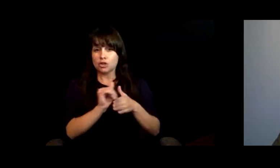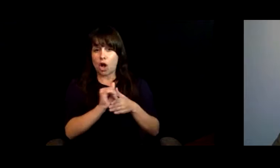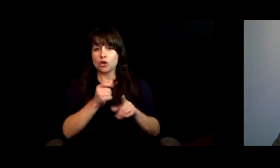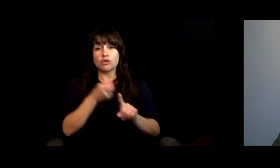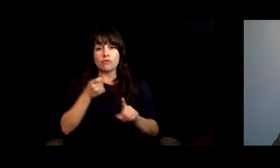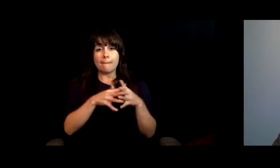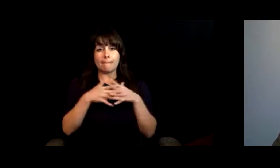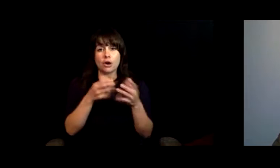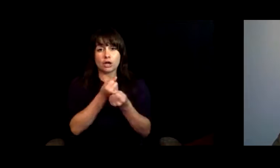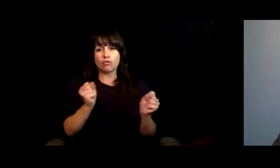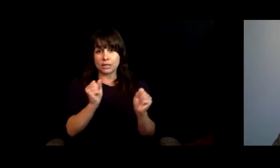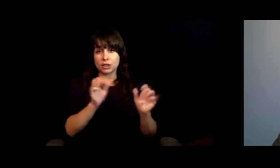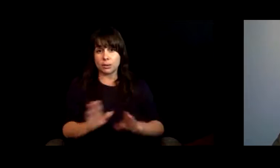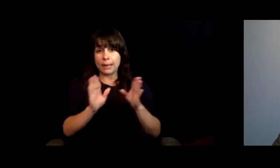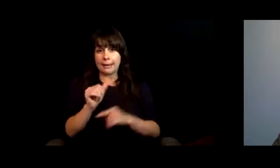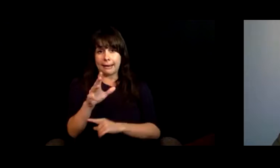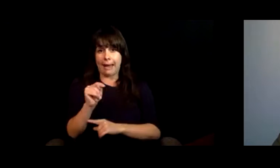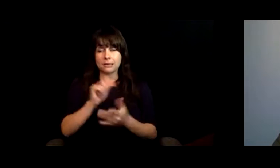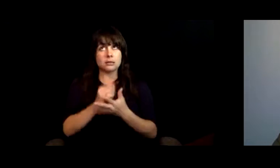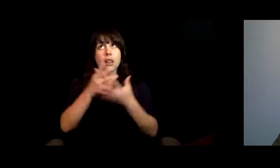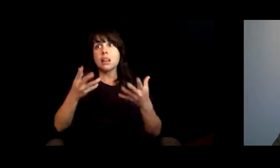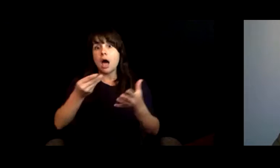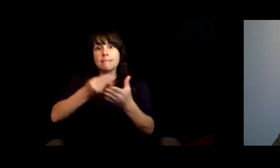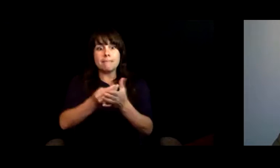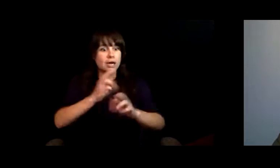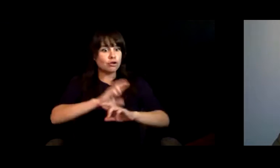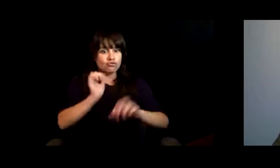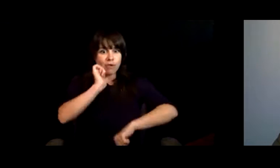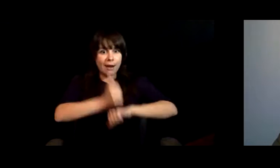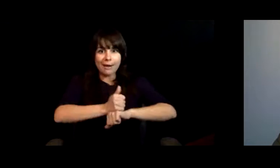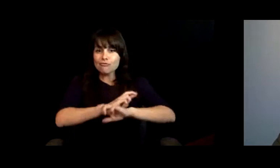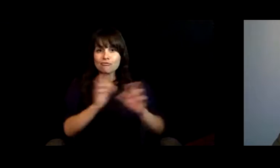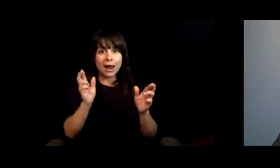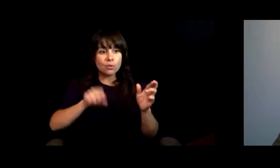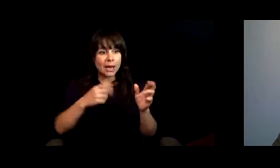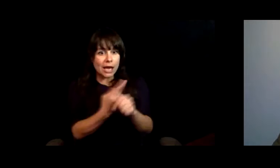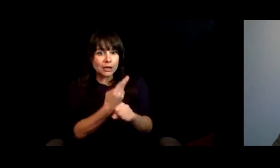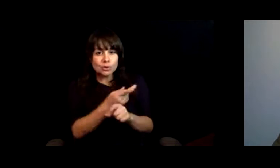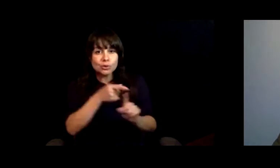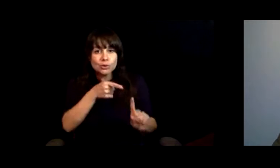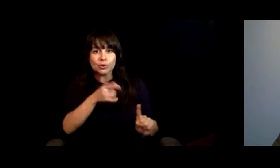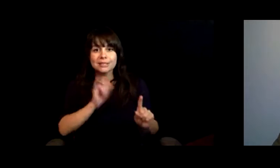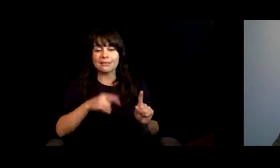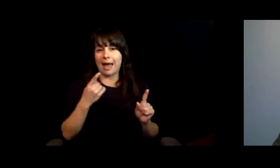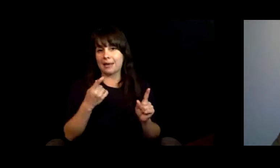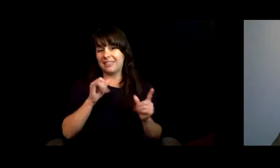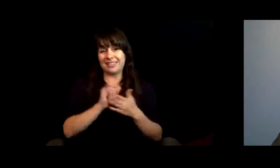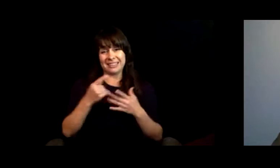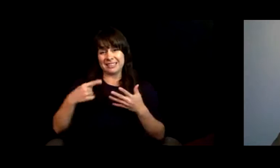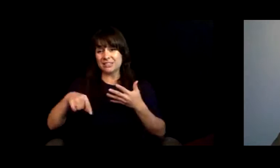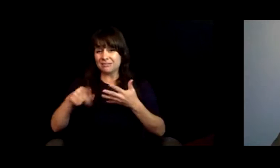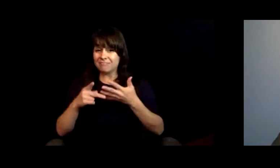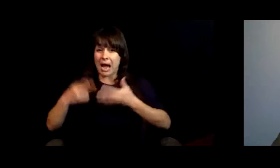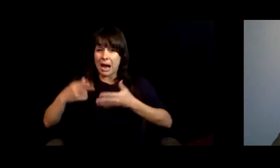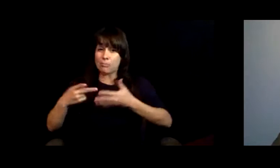of money that's on the table that needs to go to this because it's such a high priority issue that's been neglected for so long. So, and in addition to that,